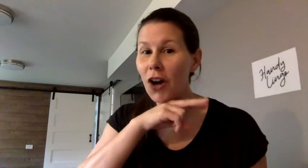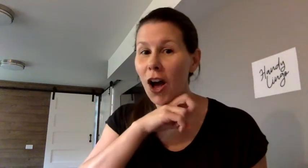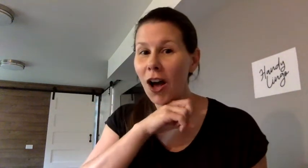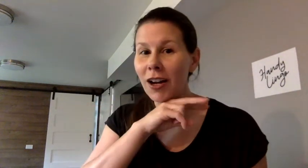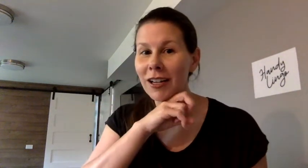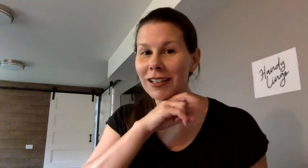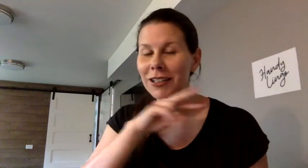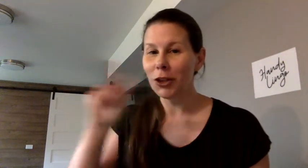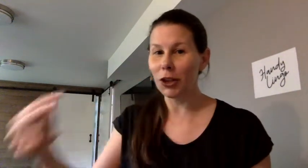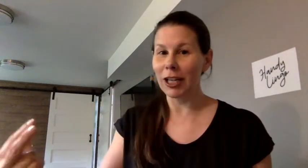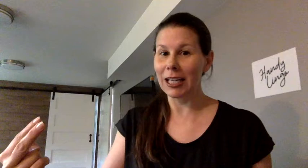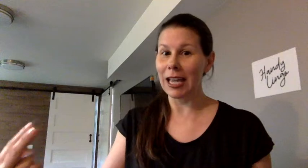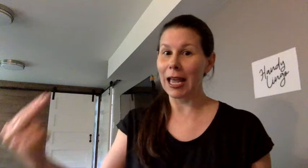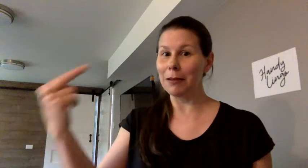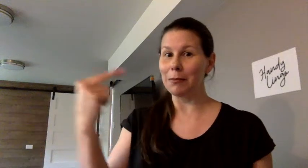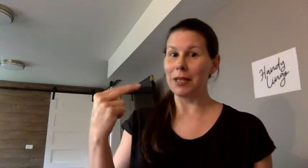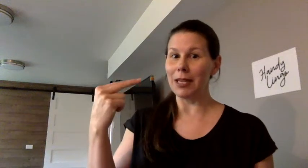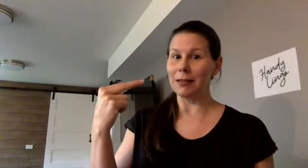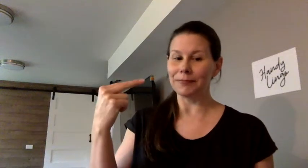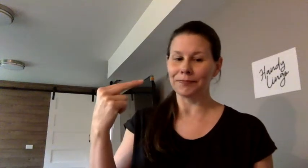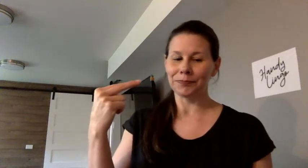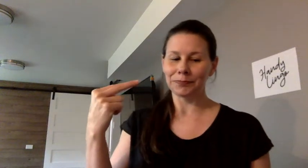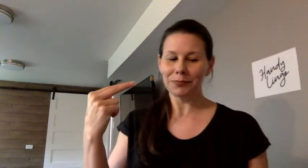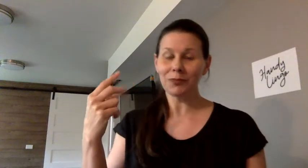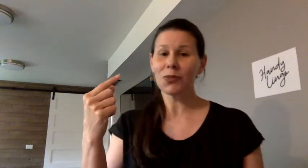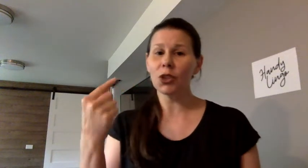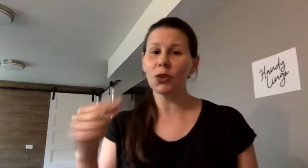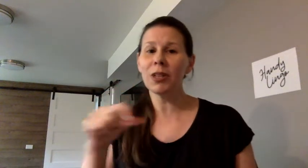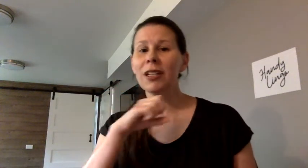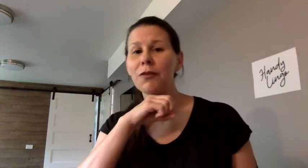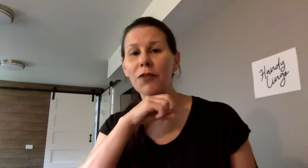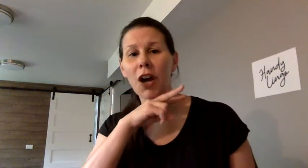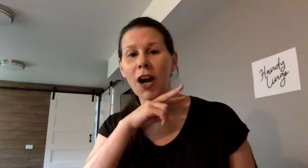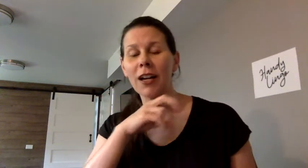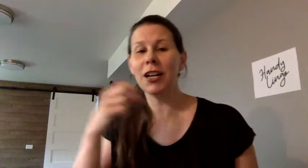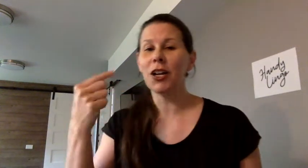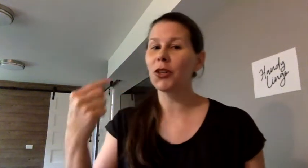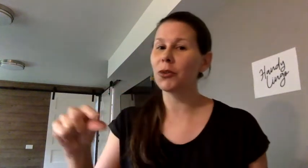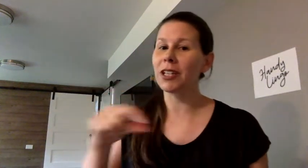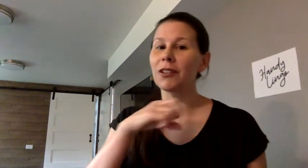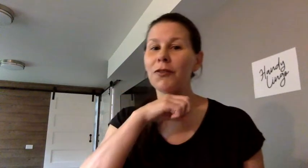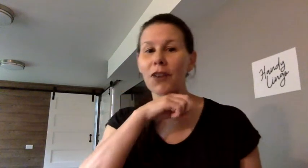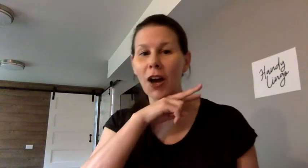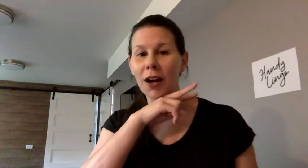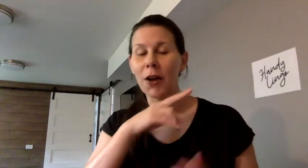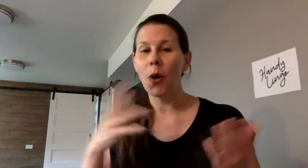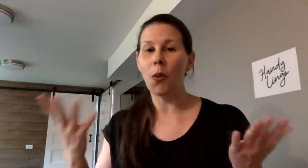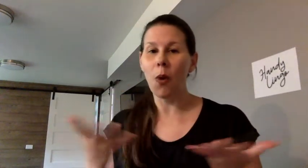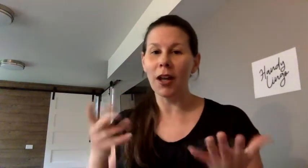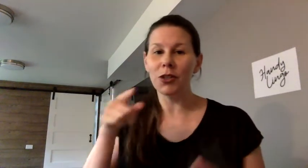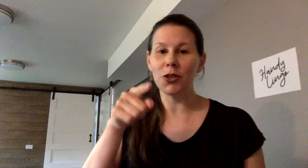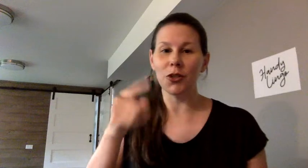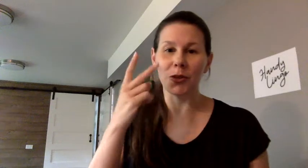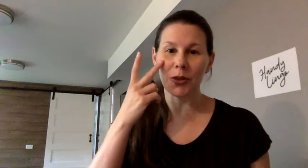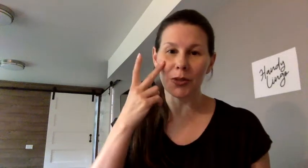frog looking at me. Green frog, green frog, what do you